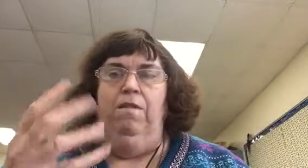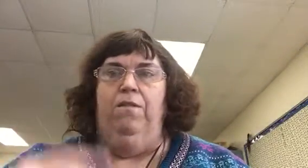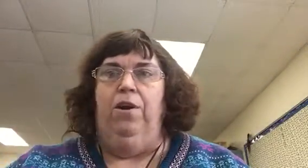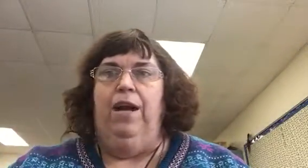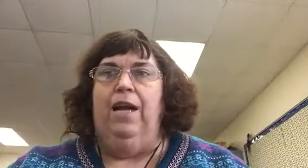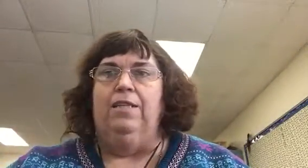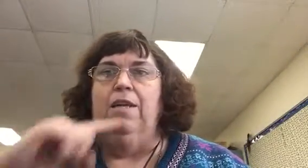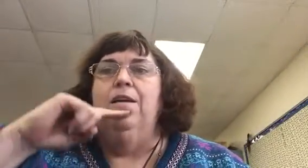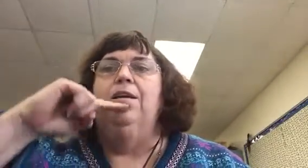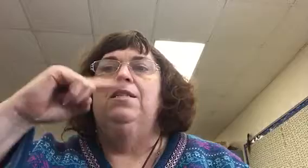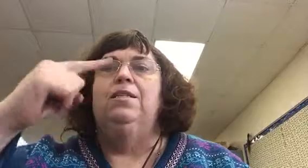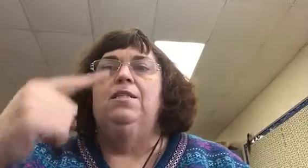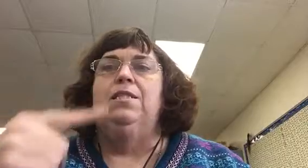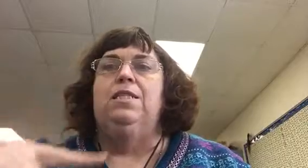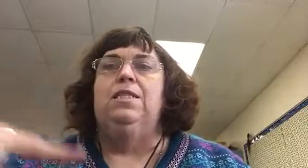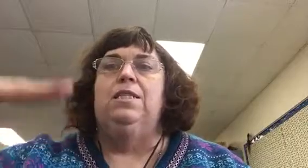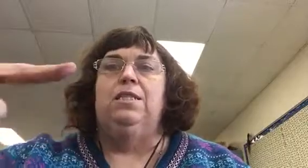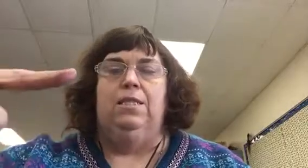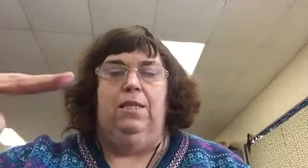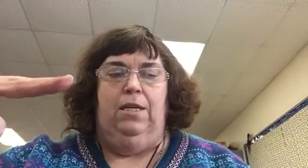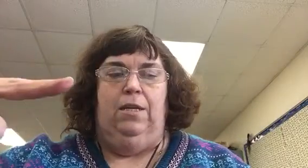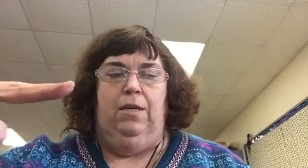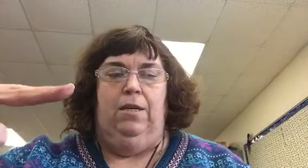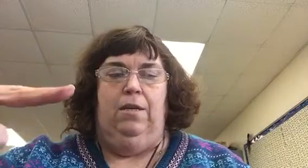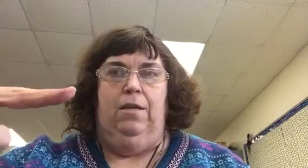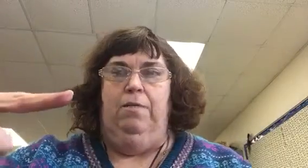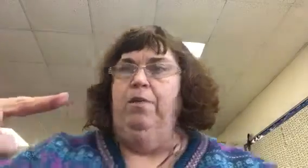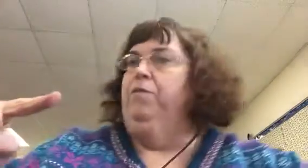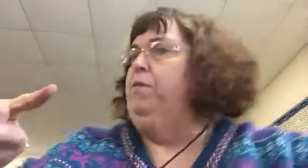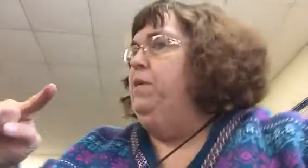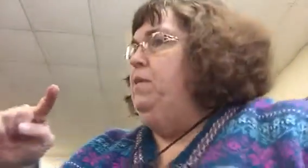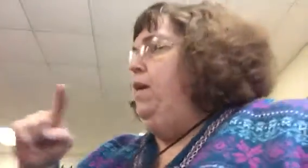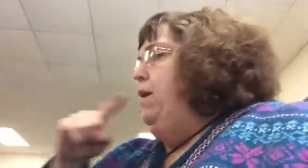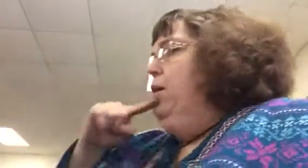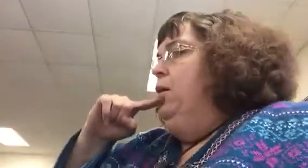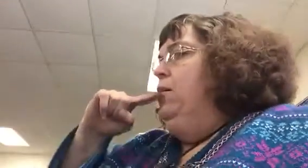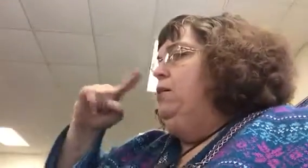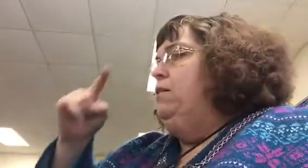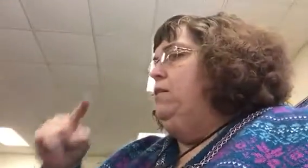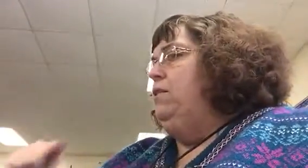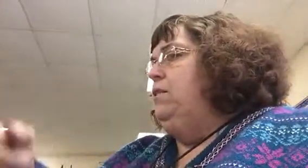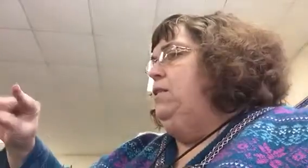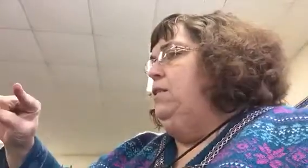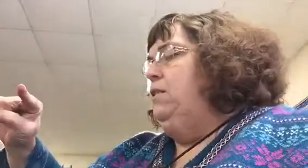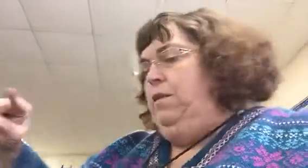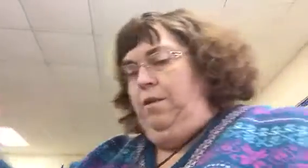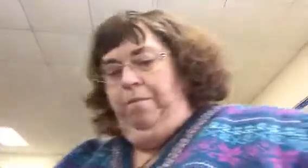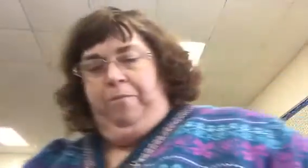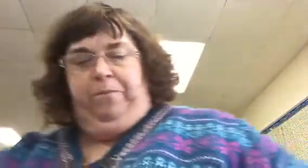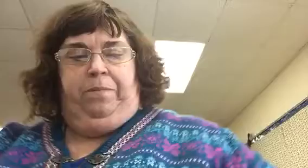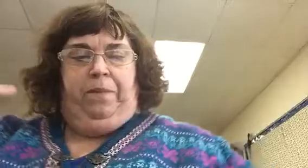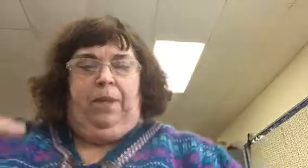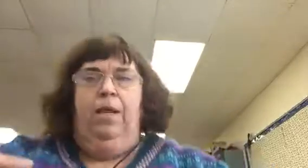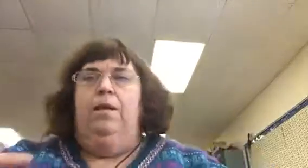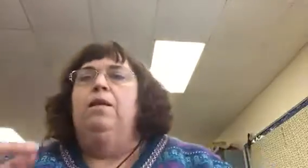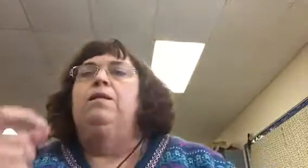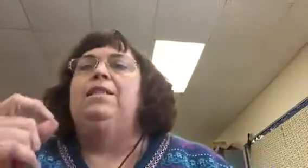For S, S. Let me do it from the side. S.